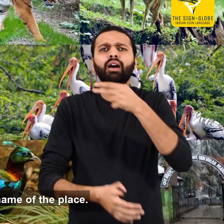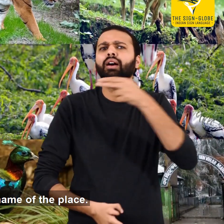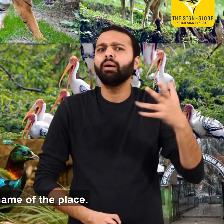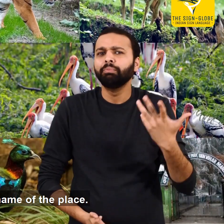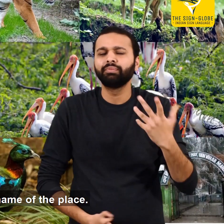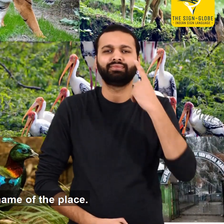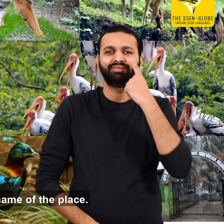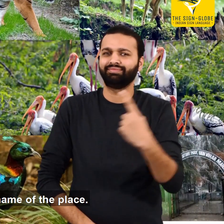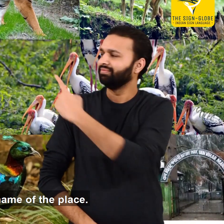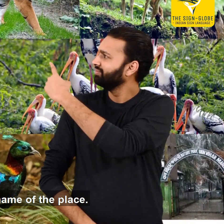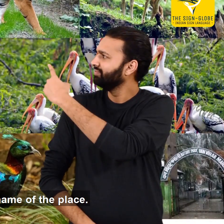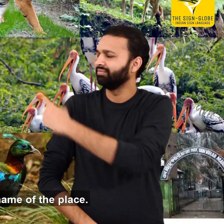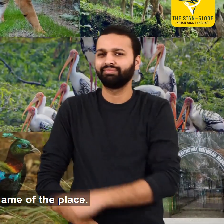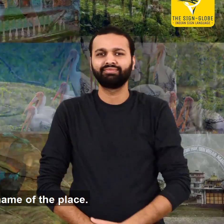See here for the name of the place.